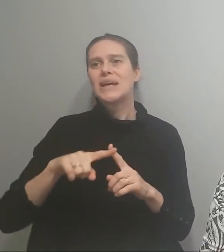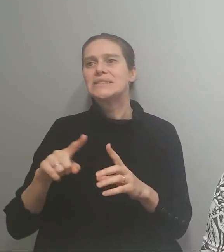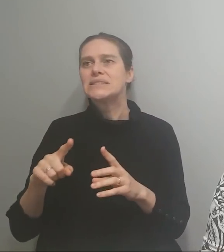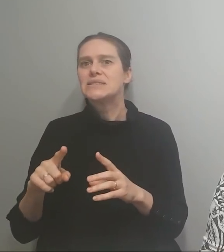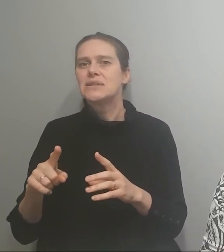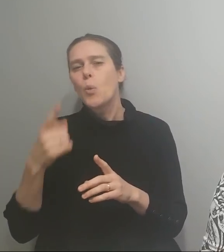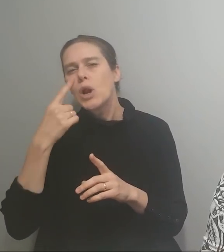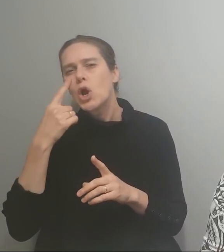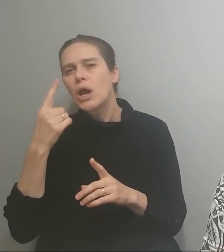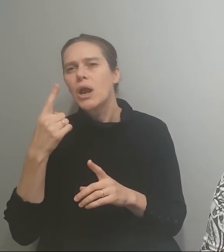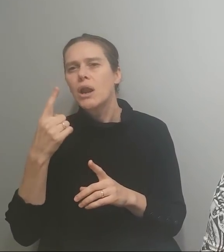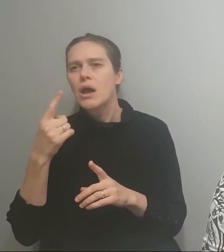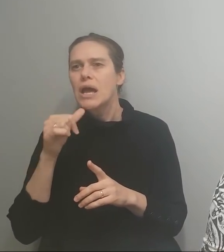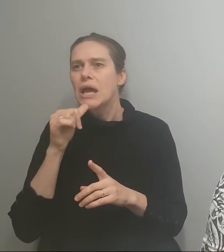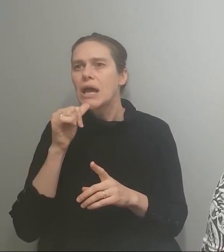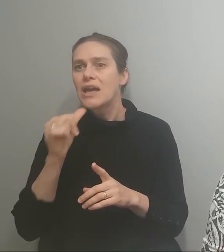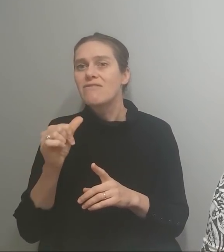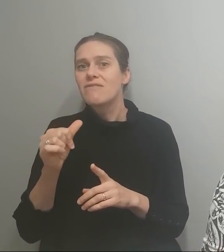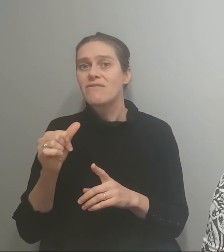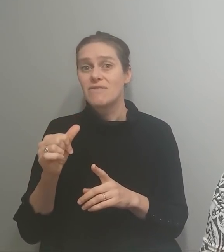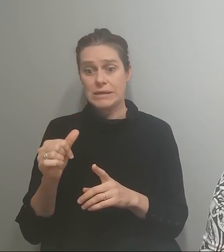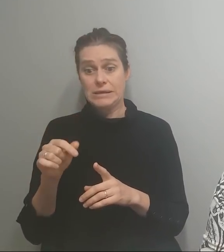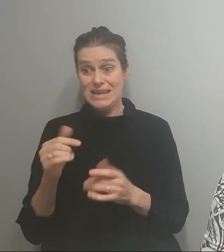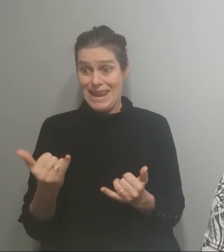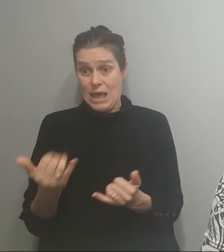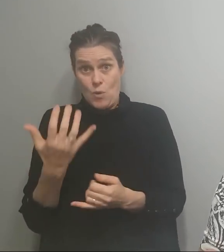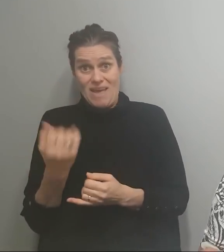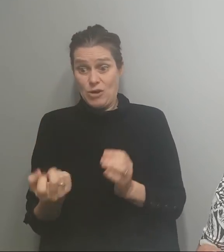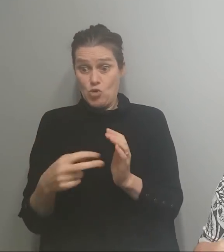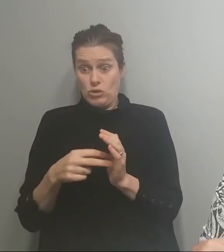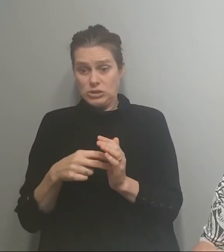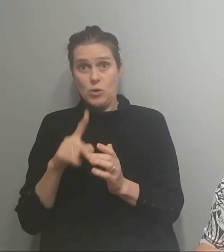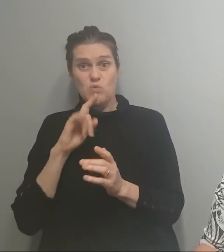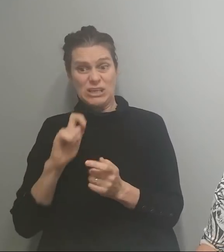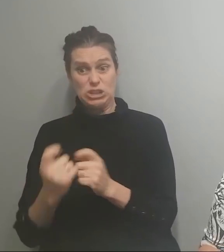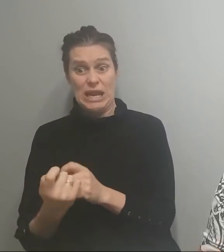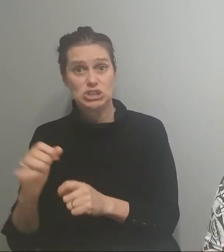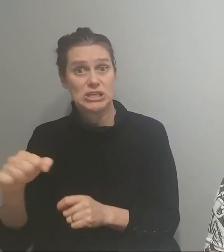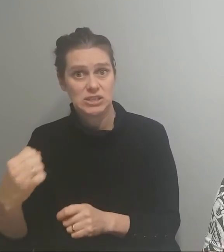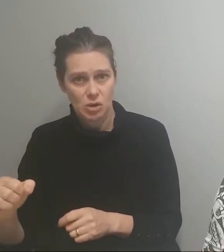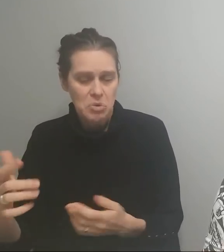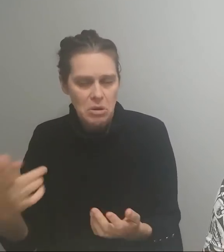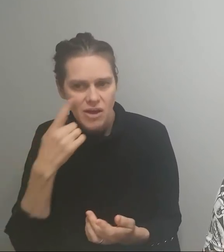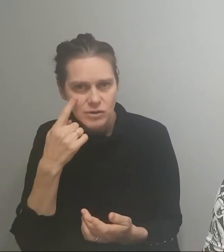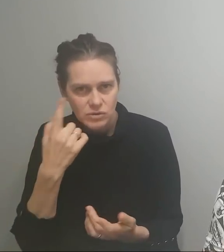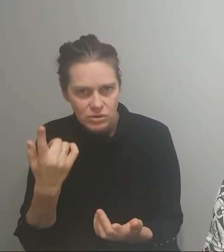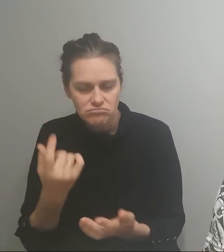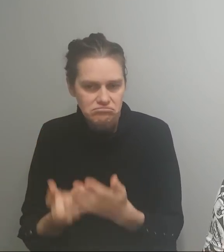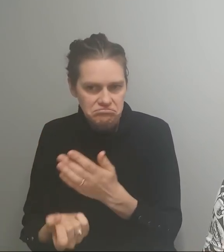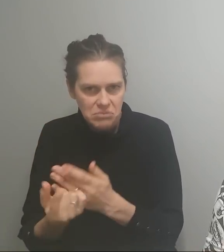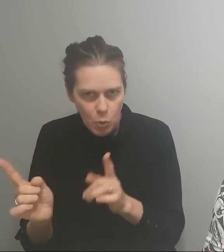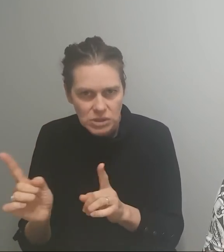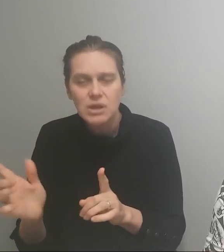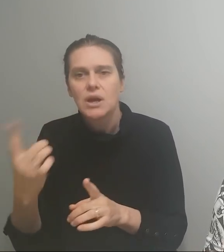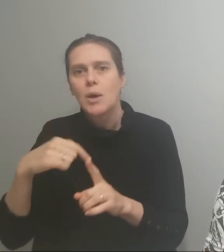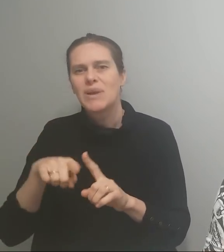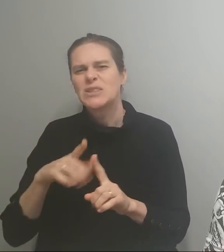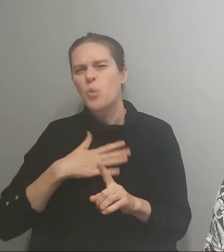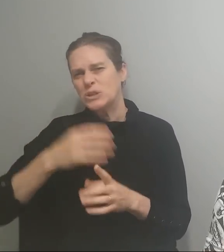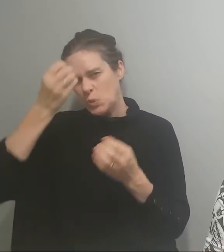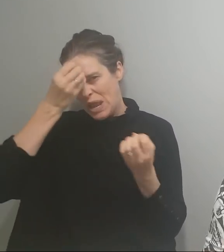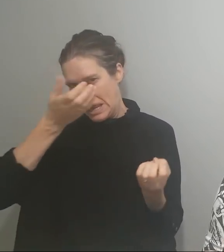what are the implications for the existing contracts, and we expect to be able to get back to providers on that before